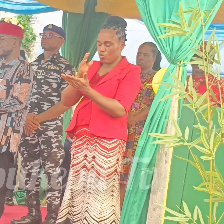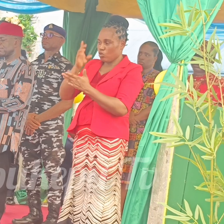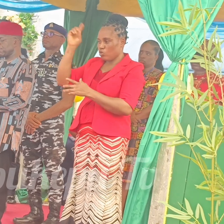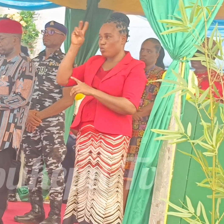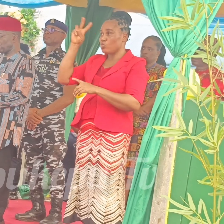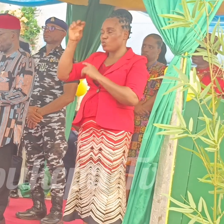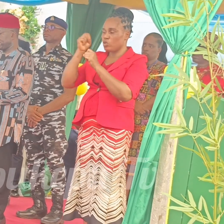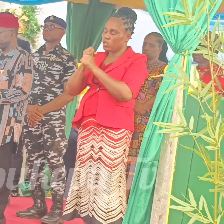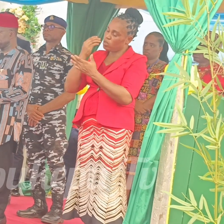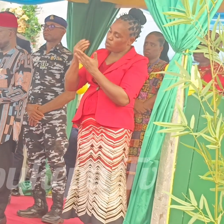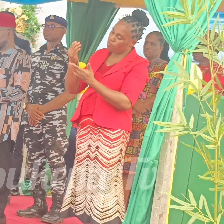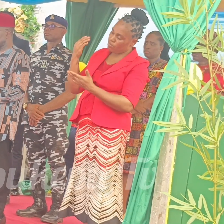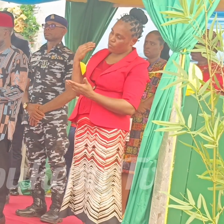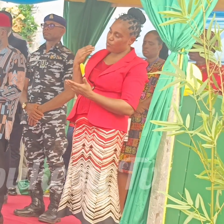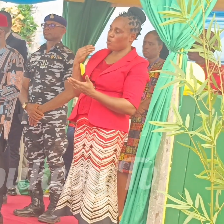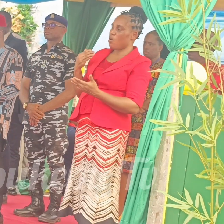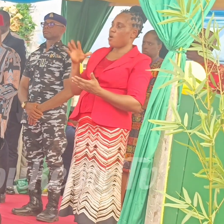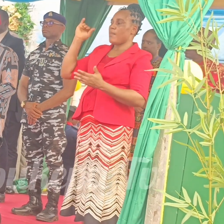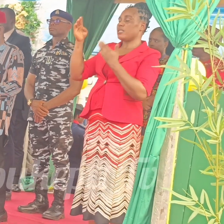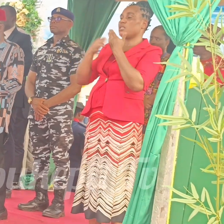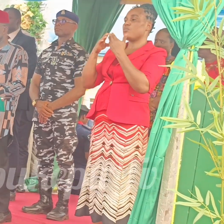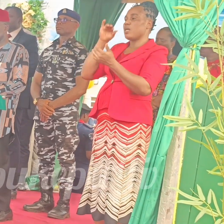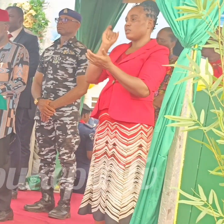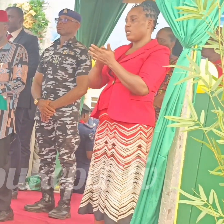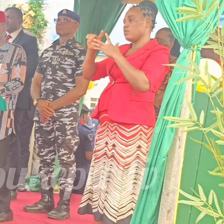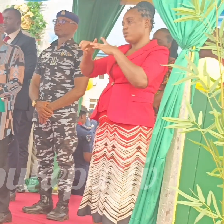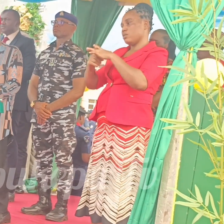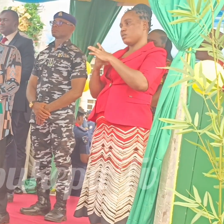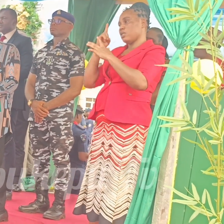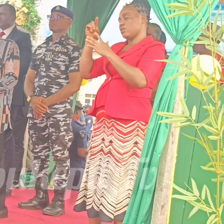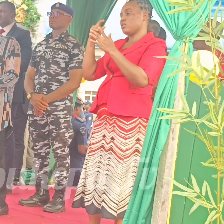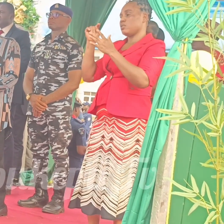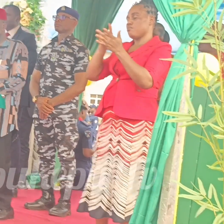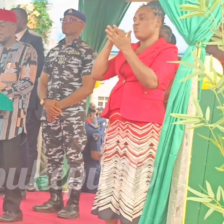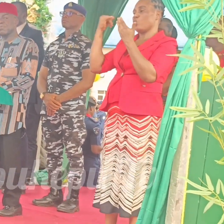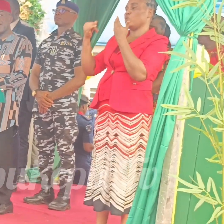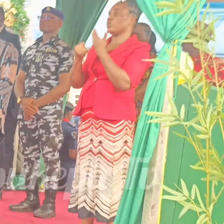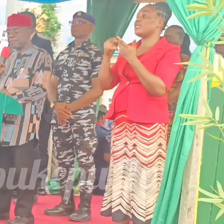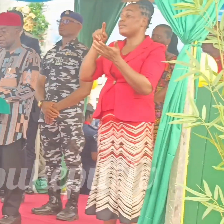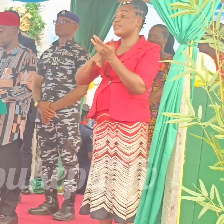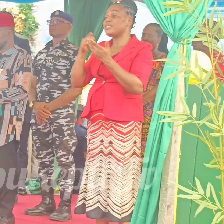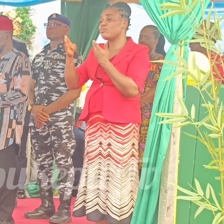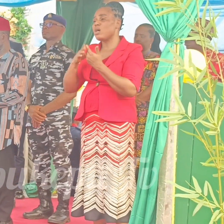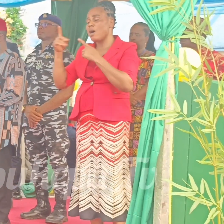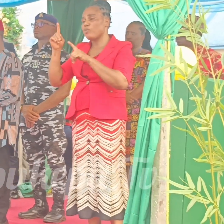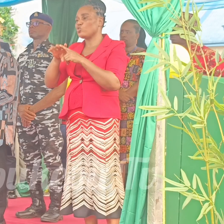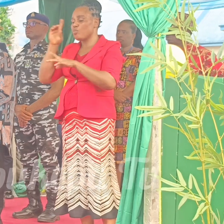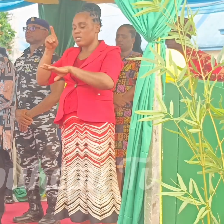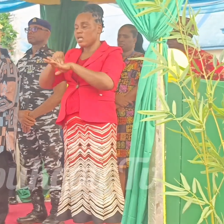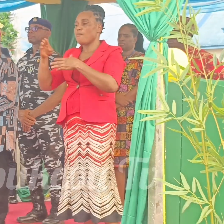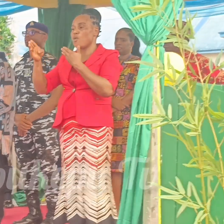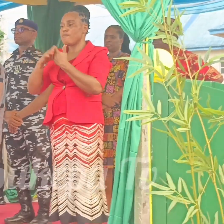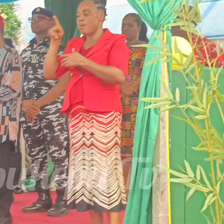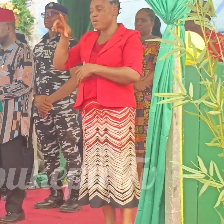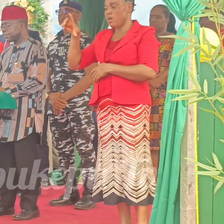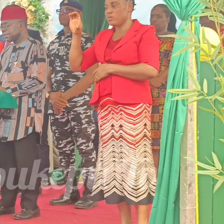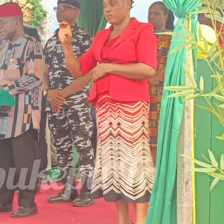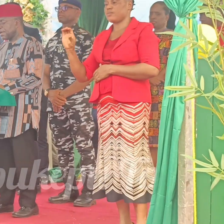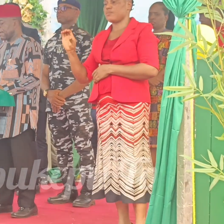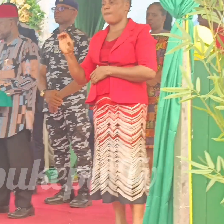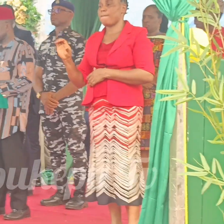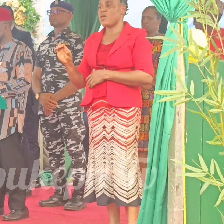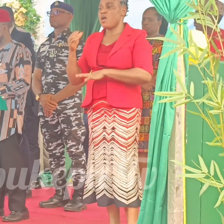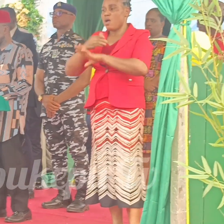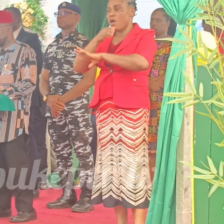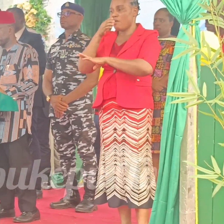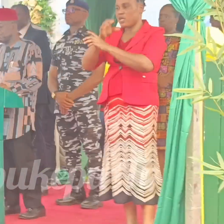2 years before by the bank that originally started the project. This bank happened to be Diamond Bank PLC.